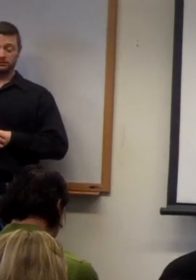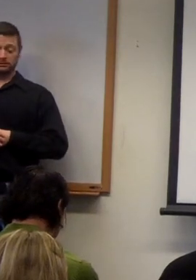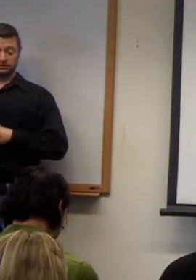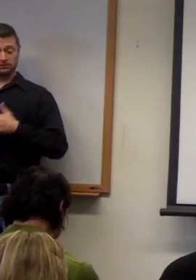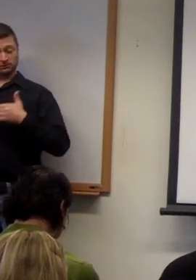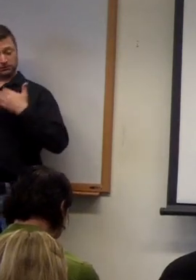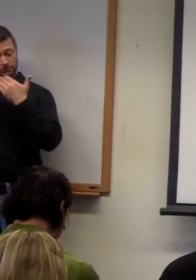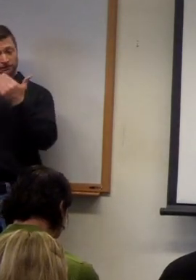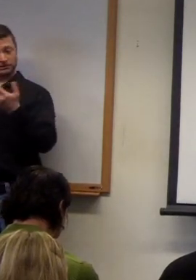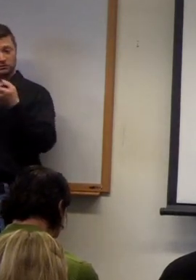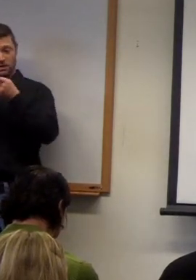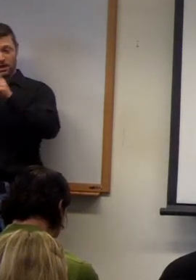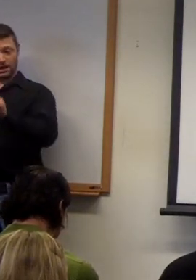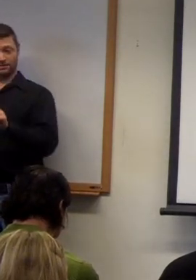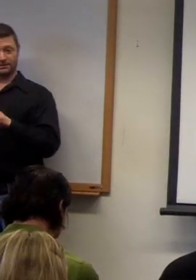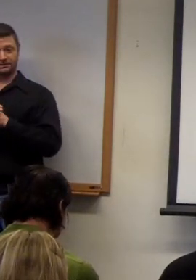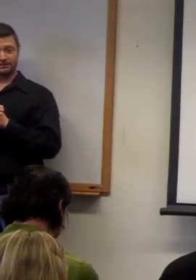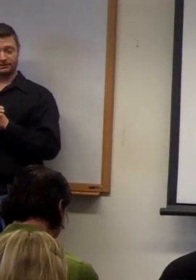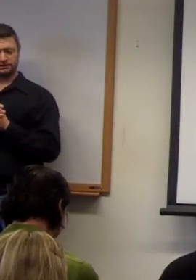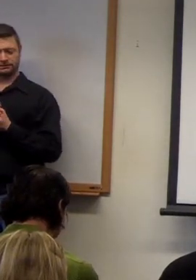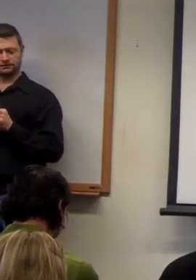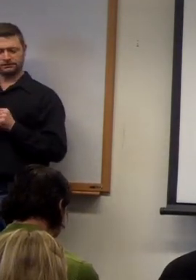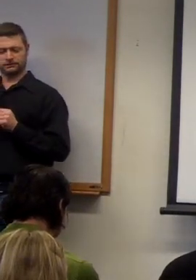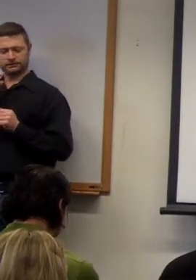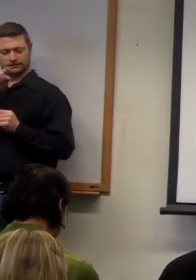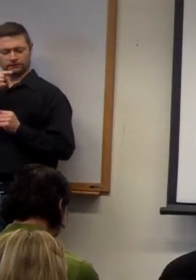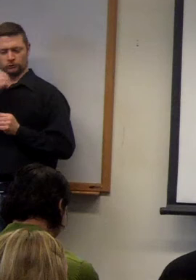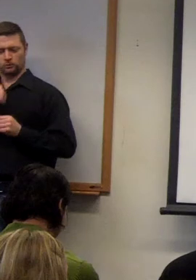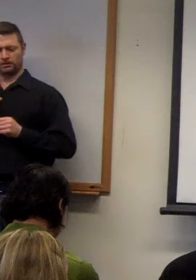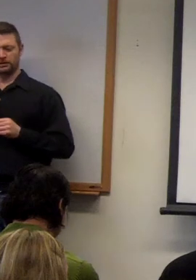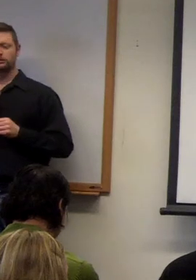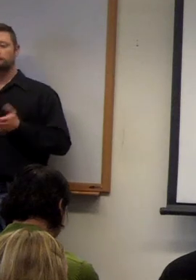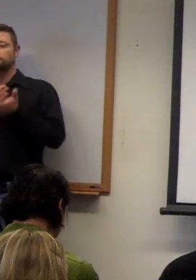what ended up happening is that he ultimately told me to forgive myself.